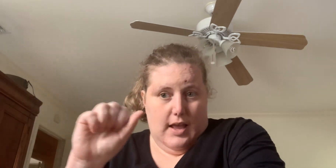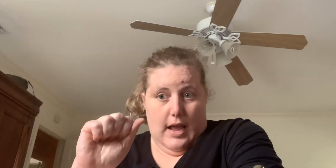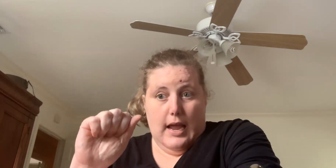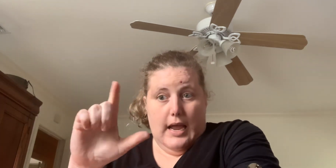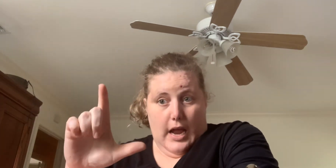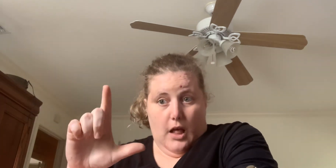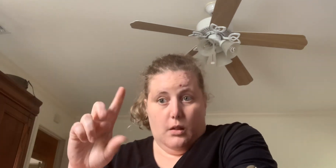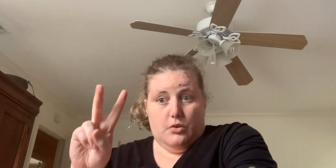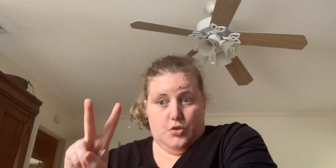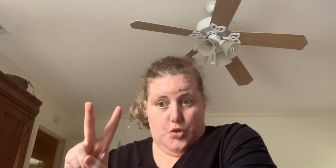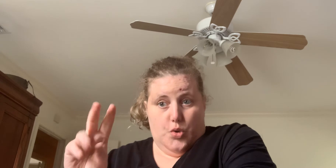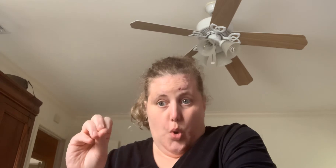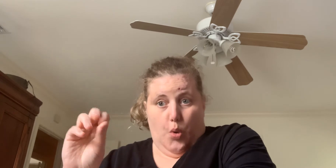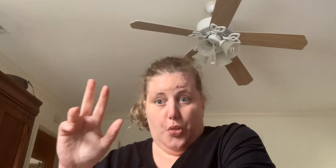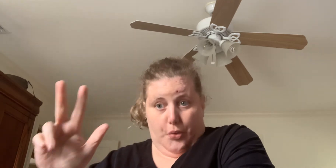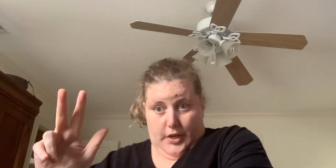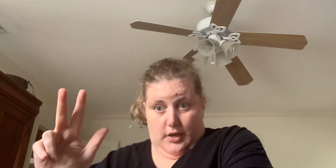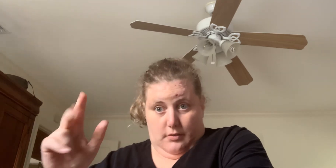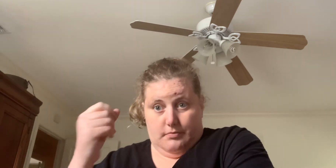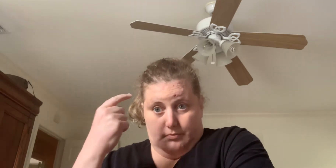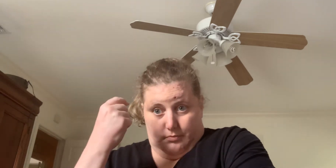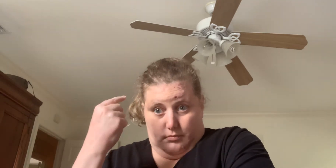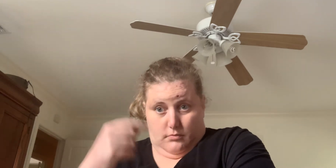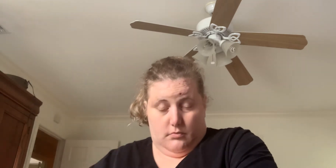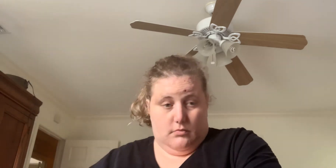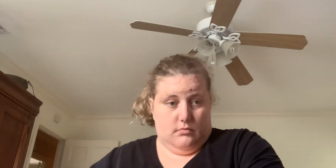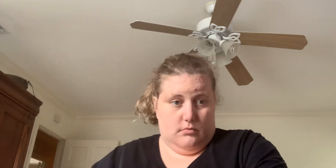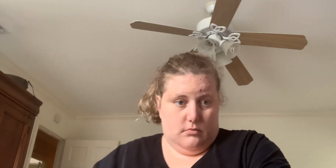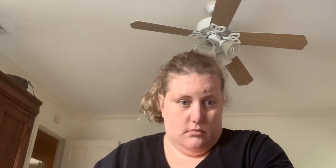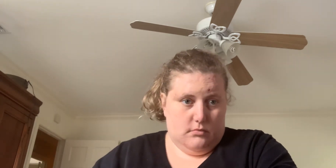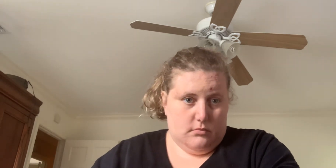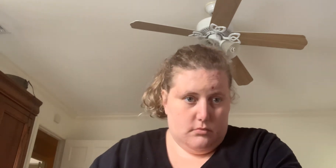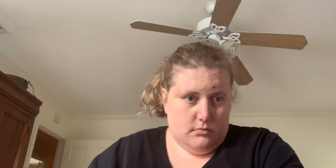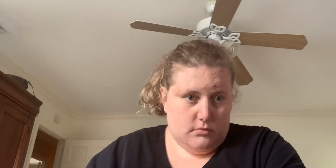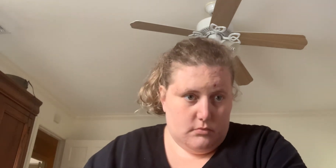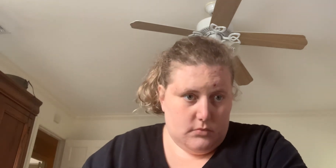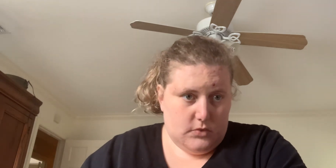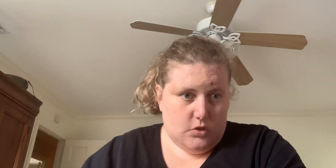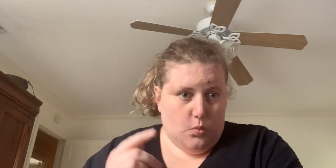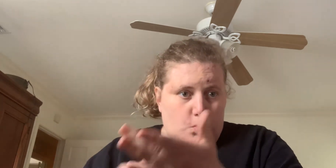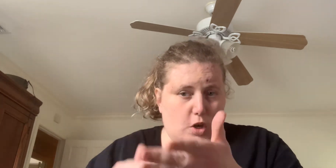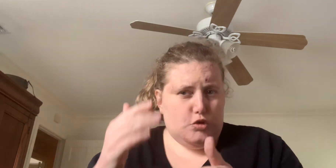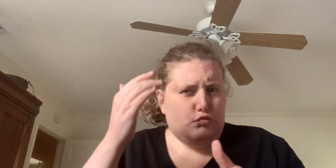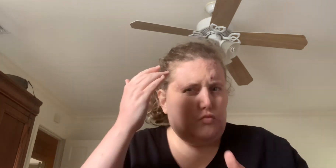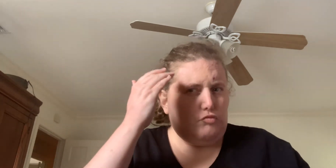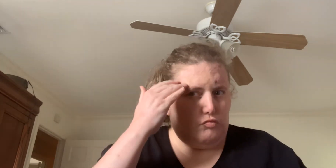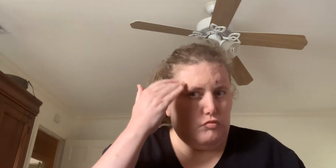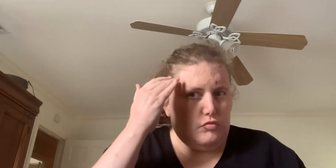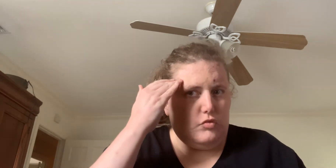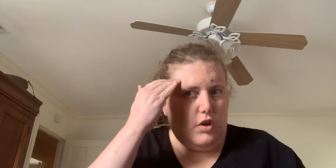So, first off, I'll give you a second to pause it if you're working the problem. Now, welcome